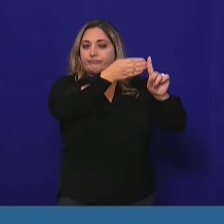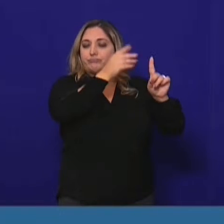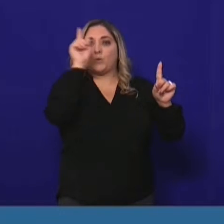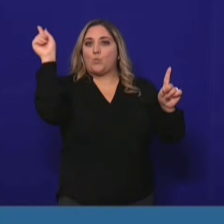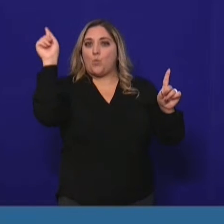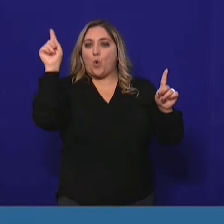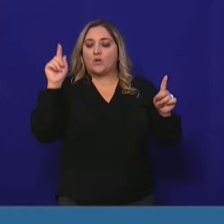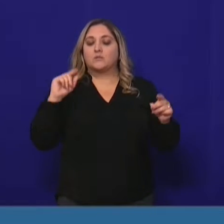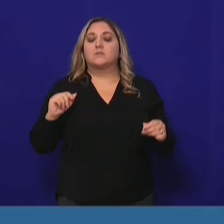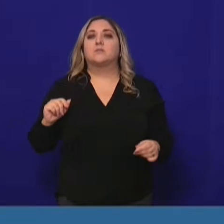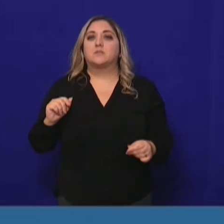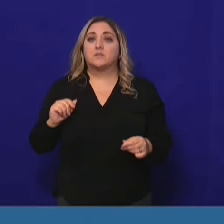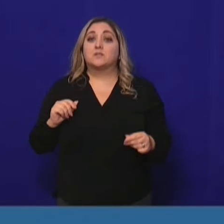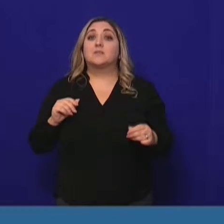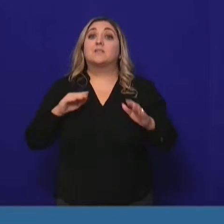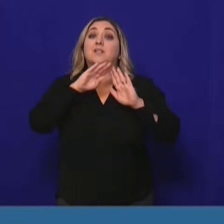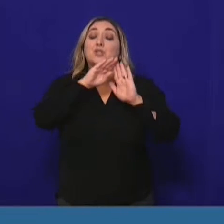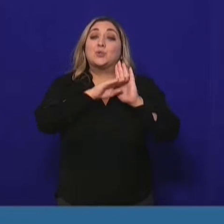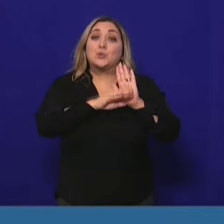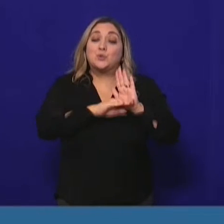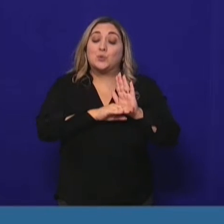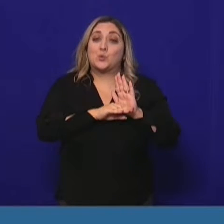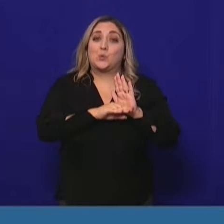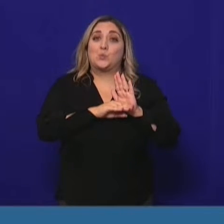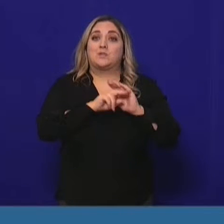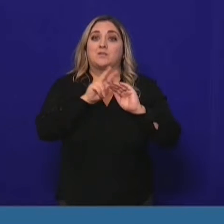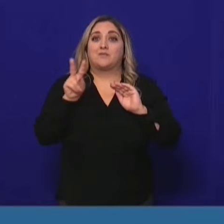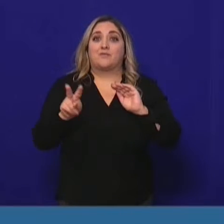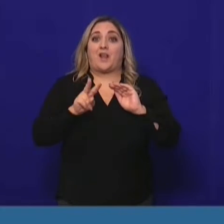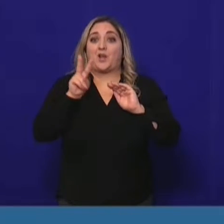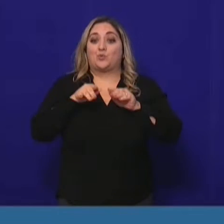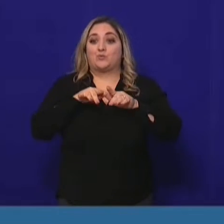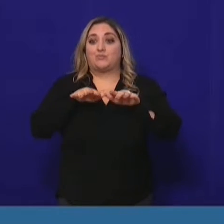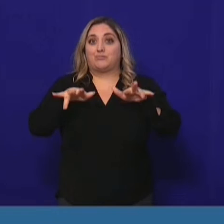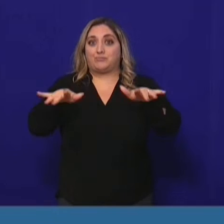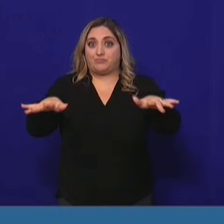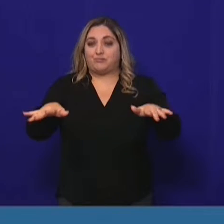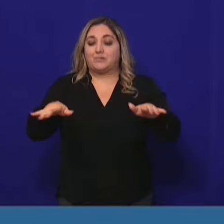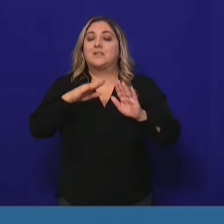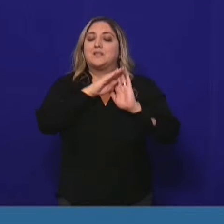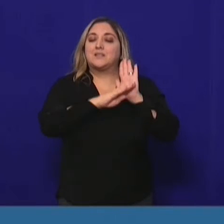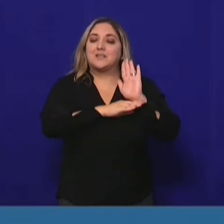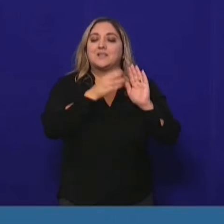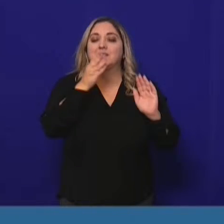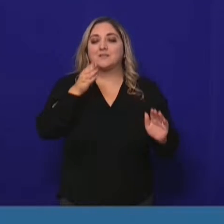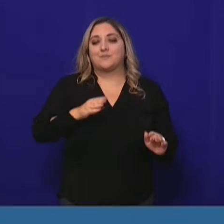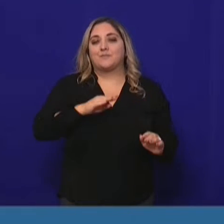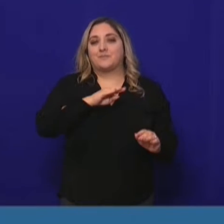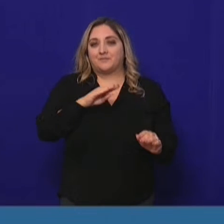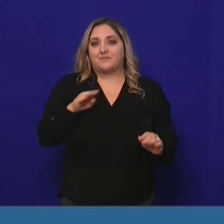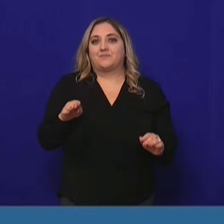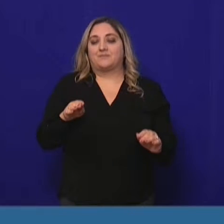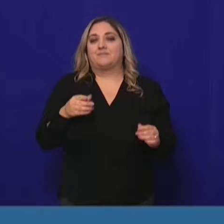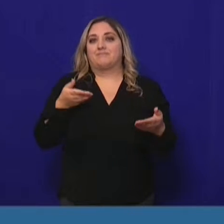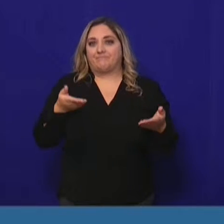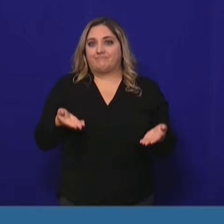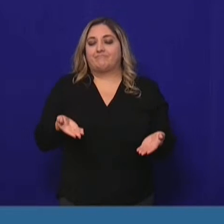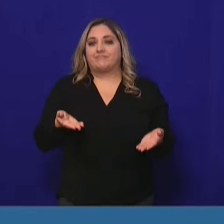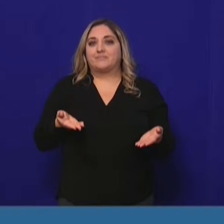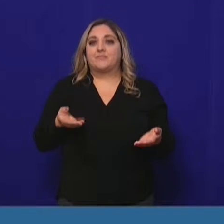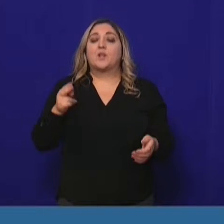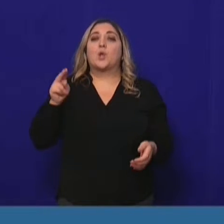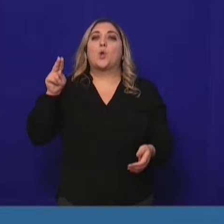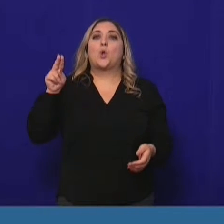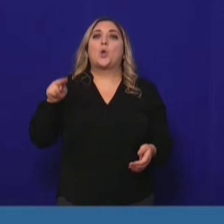the vaccination program is to actually decrease the morbidity and the mortality, which is the main